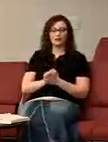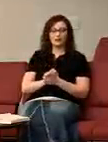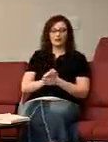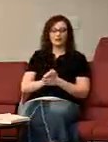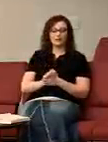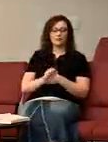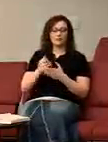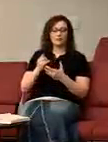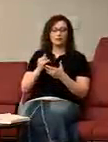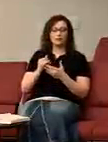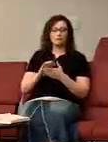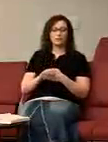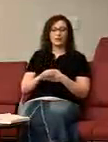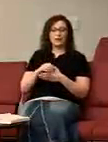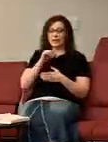with the computer.